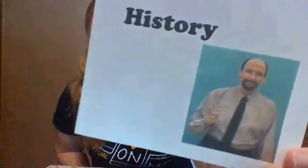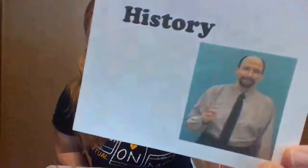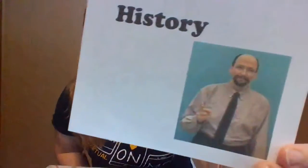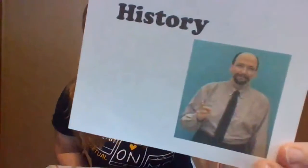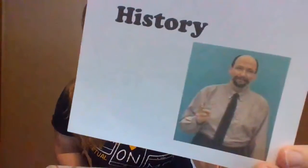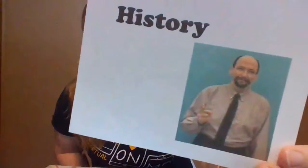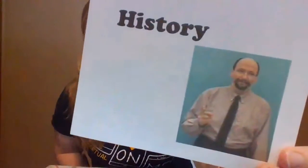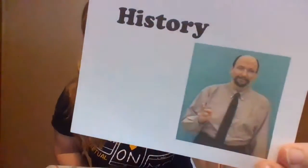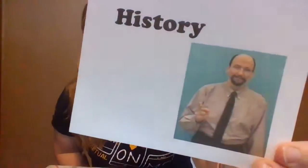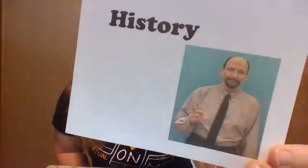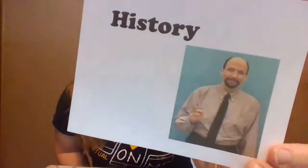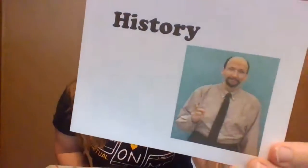Just like that.